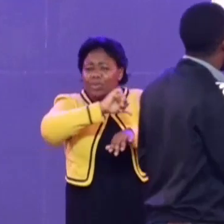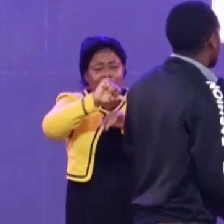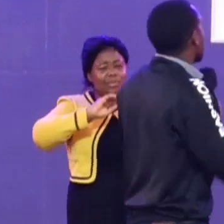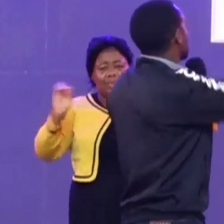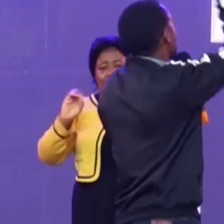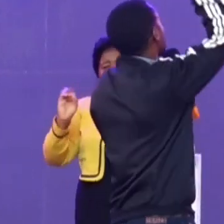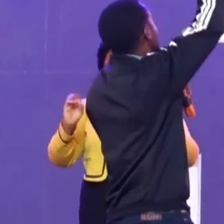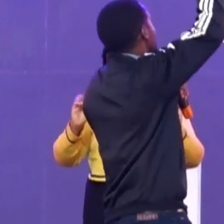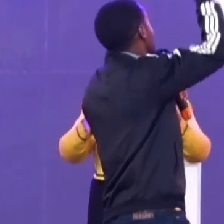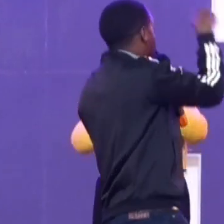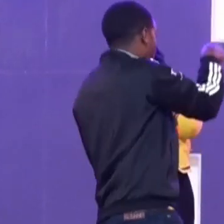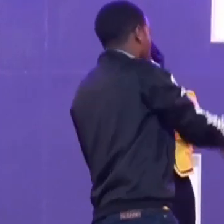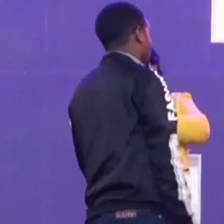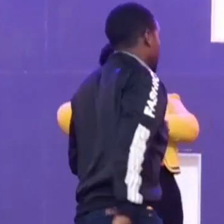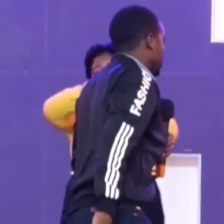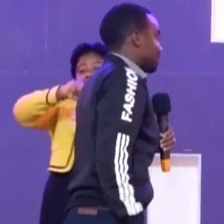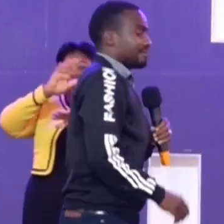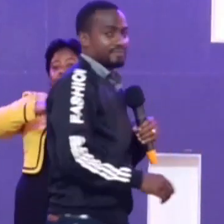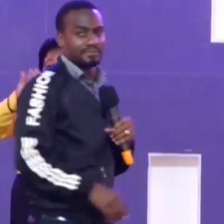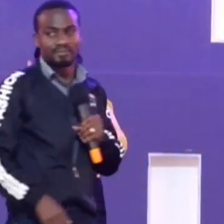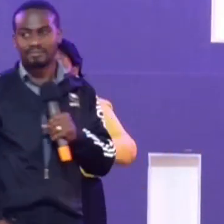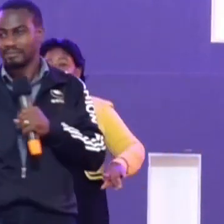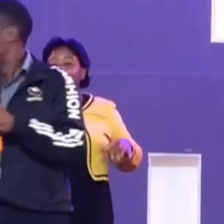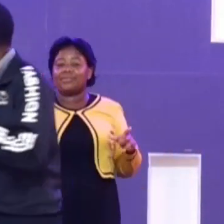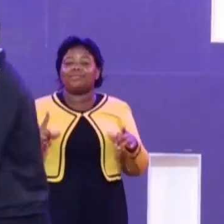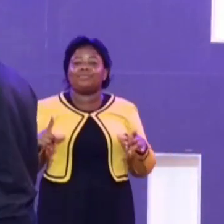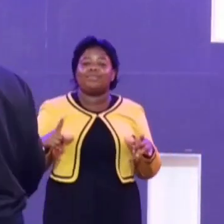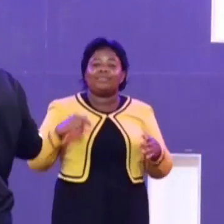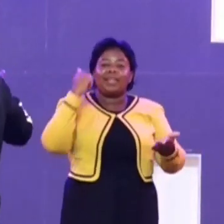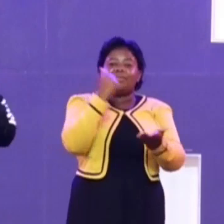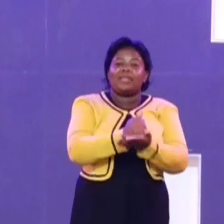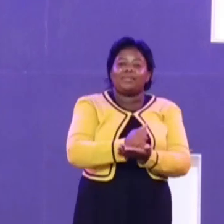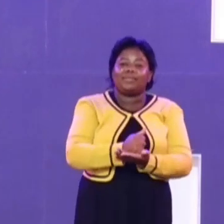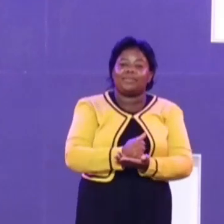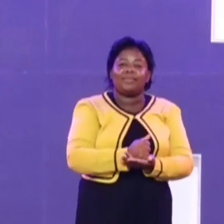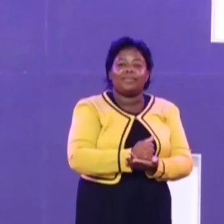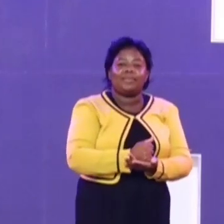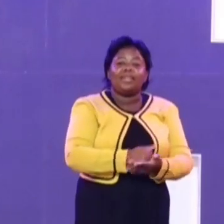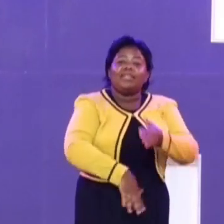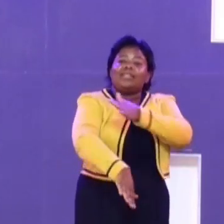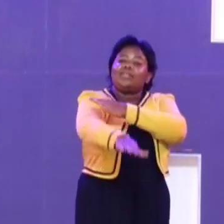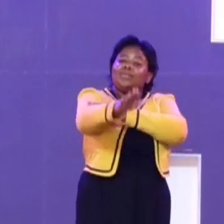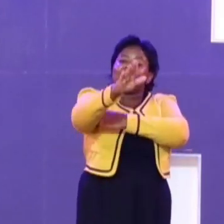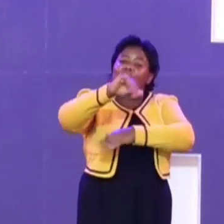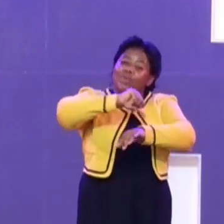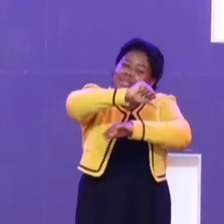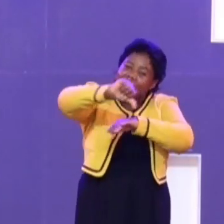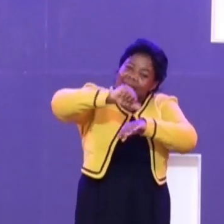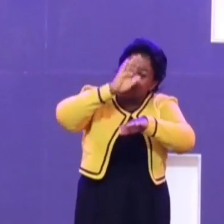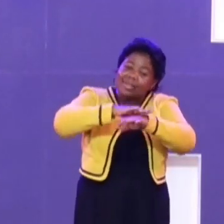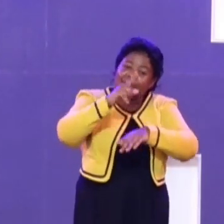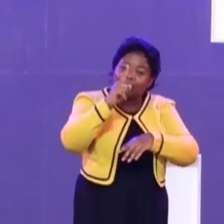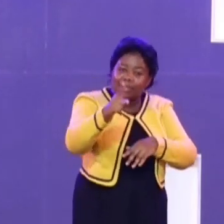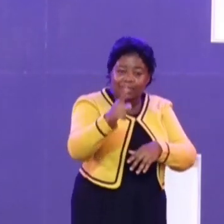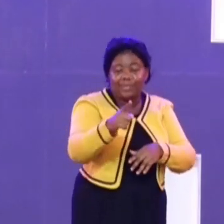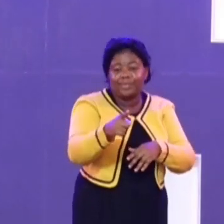sina mafuta go. It is God's anointing upon you. Wala mafuta gamu kama gali kugwe. Amen. Amen. It is God's anointing upon you. Mafuta ga